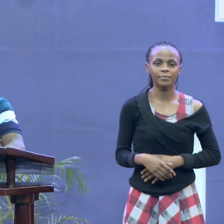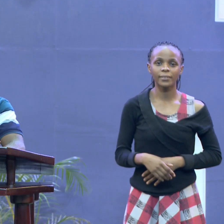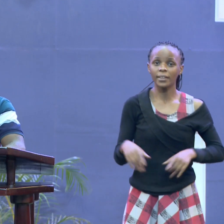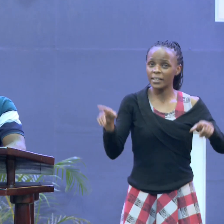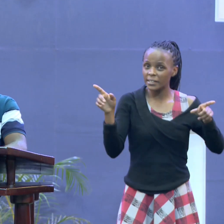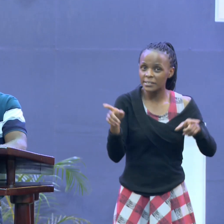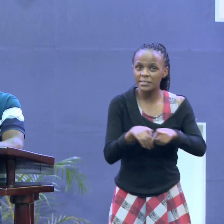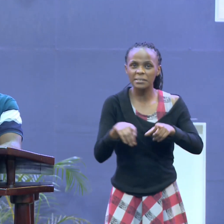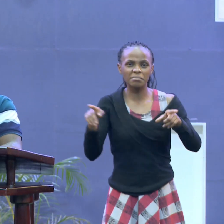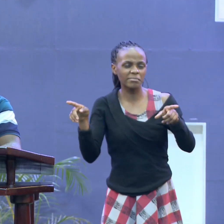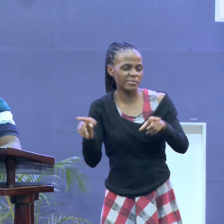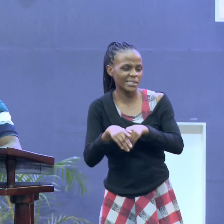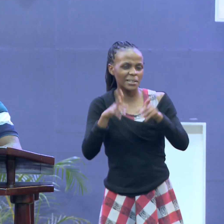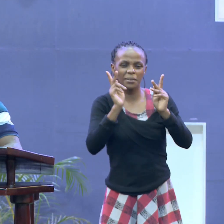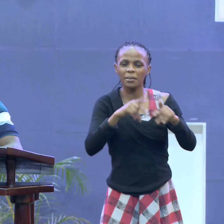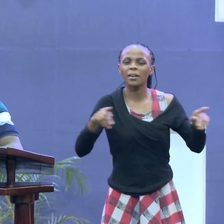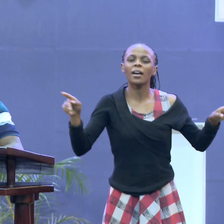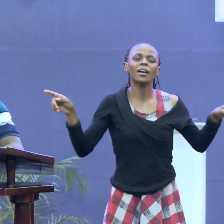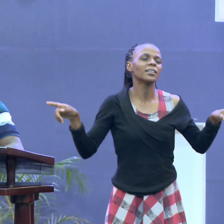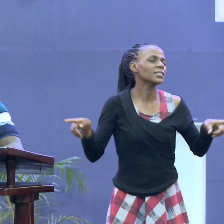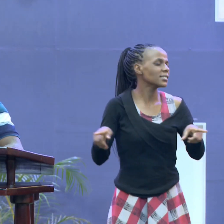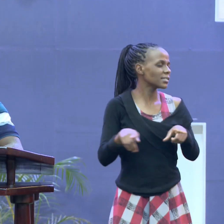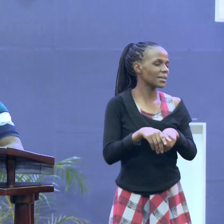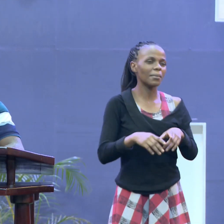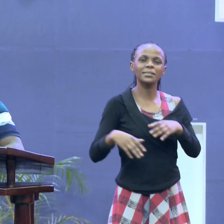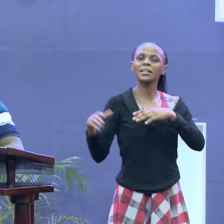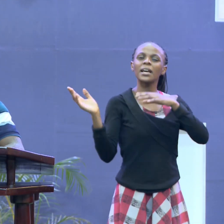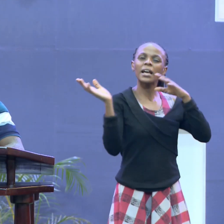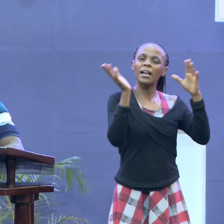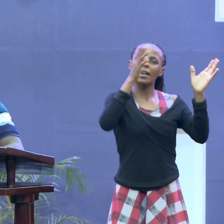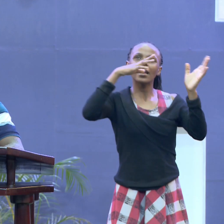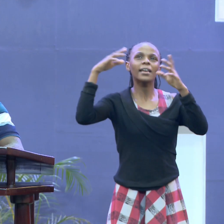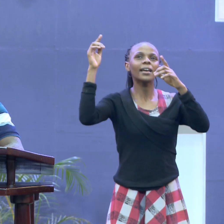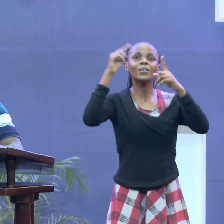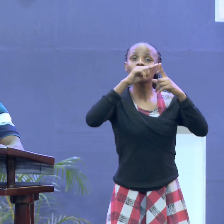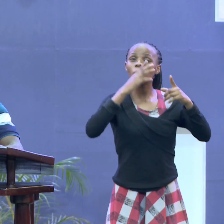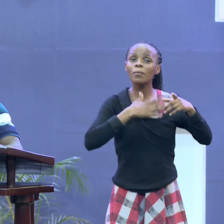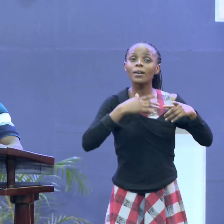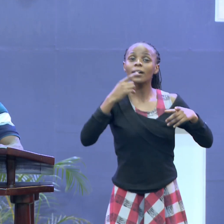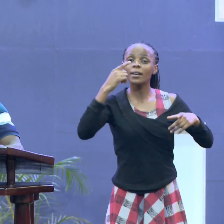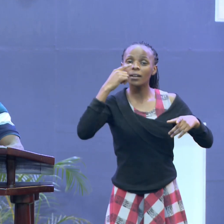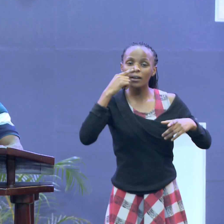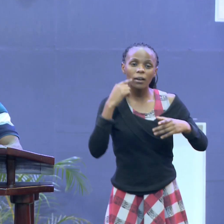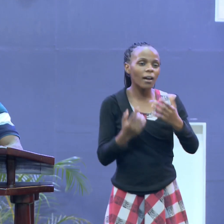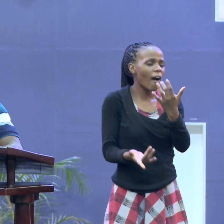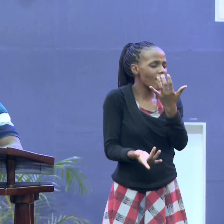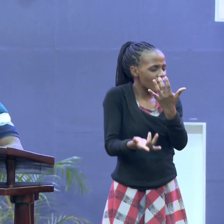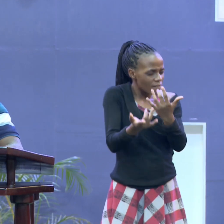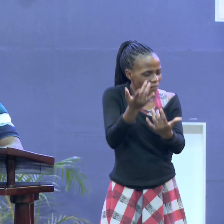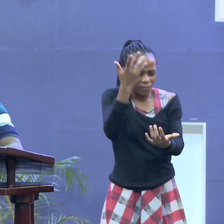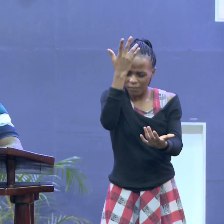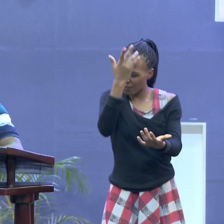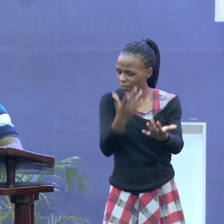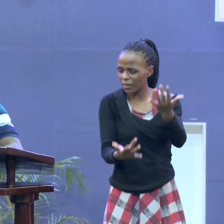Such people are smoke in my nose. Abogwe mukka mu nyindo yange. A fire that keeps burning